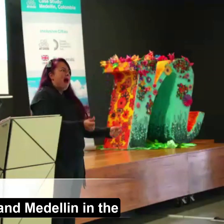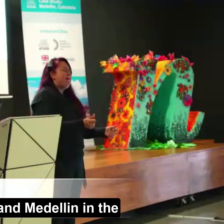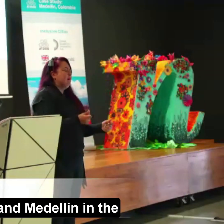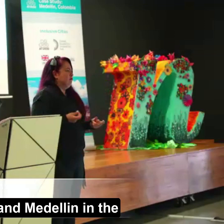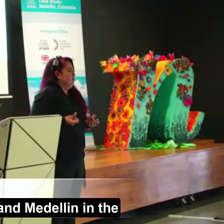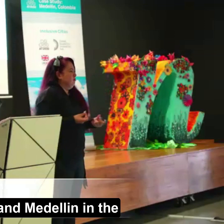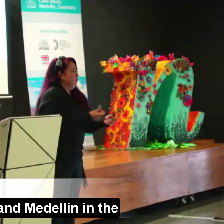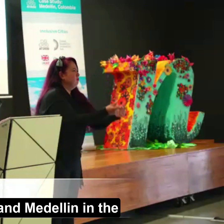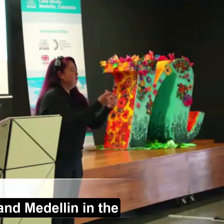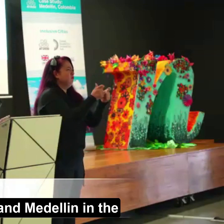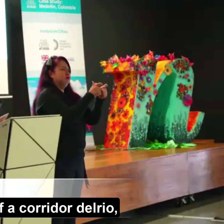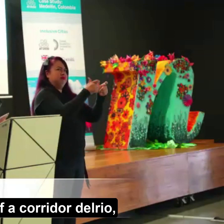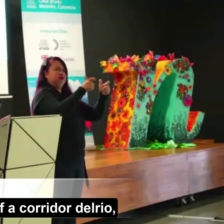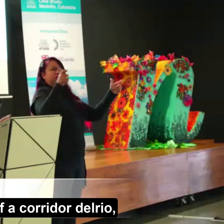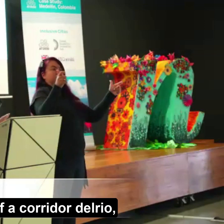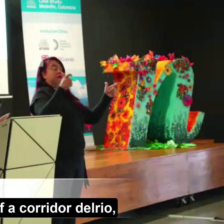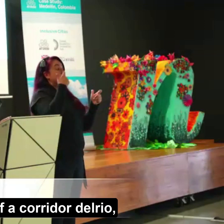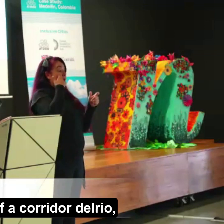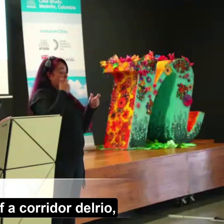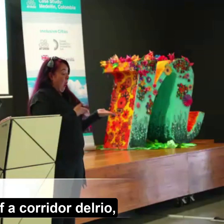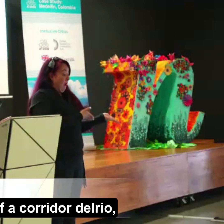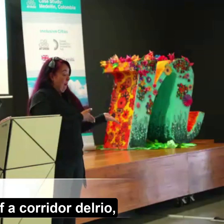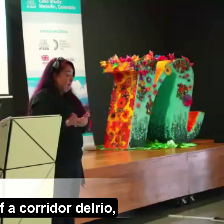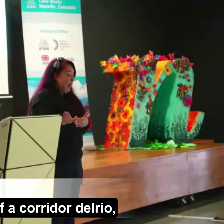Medellín, in the corredor